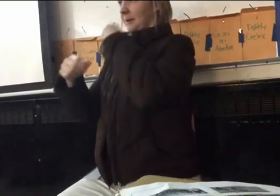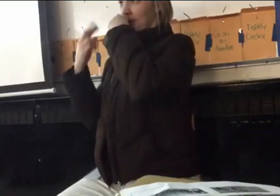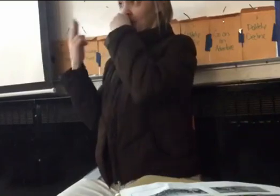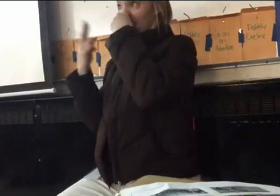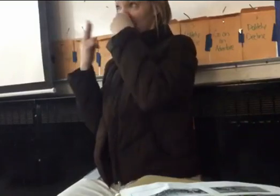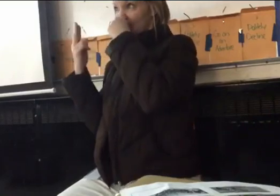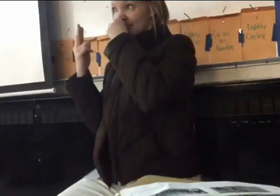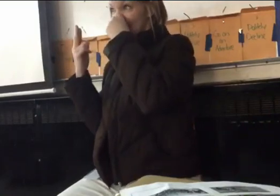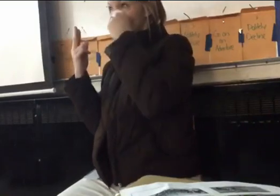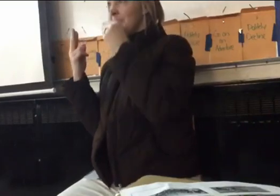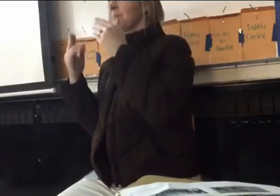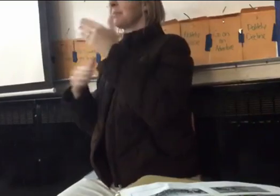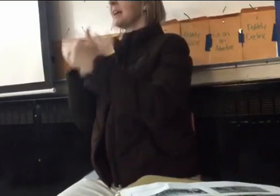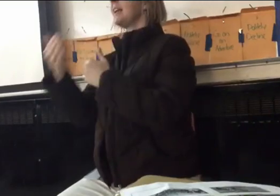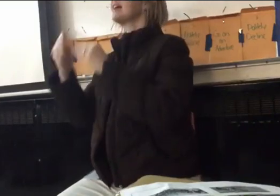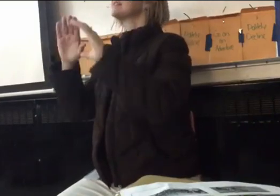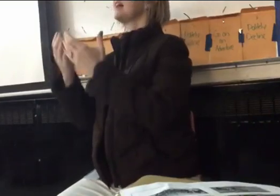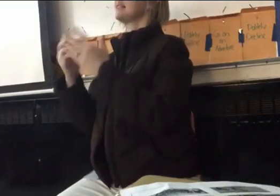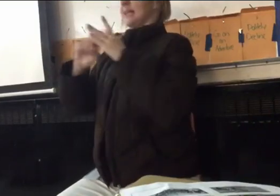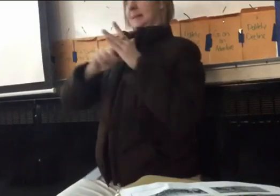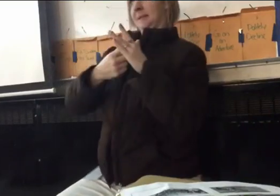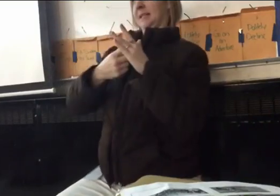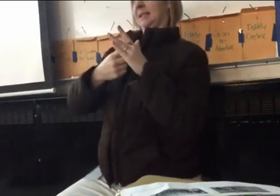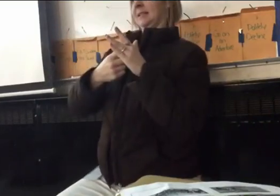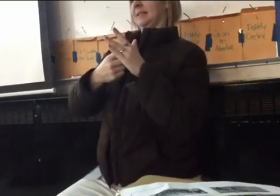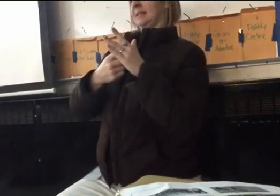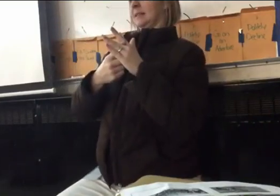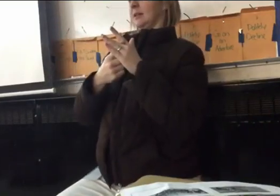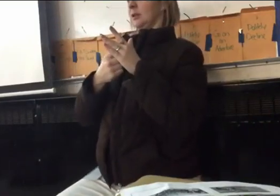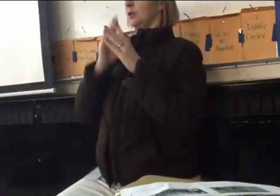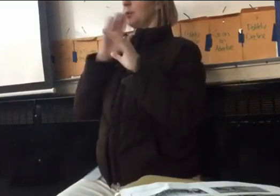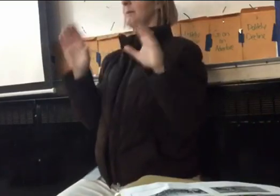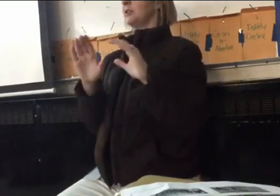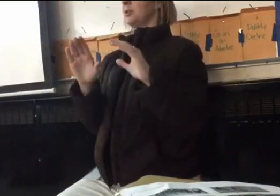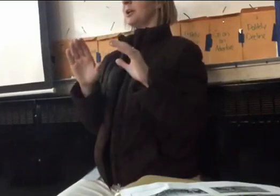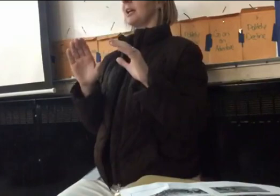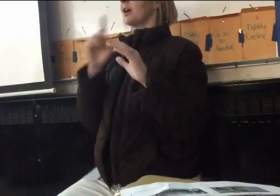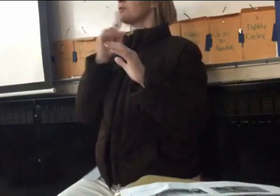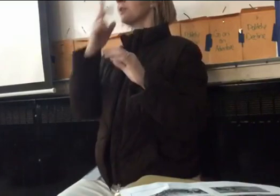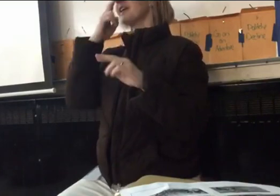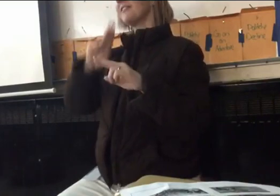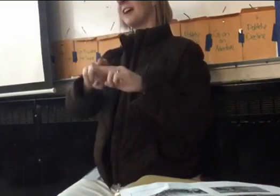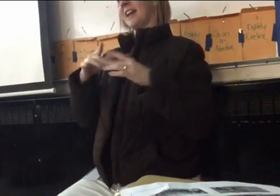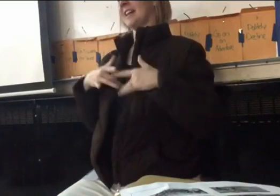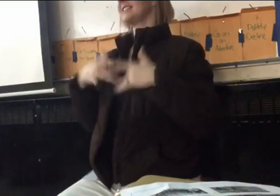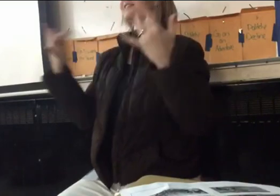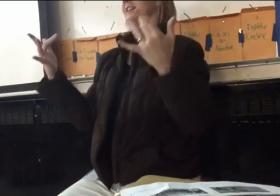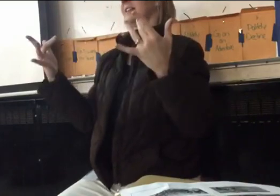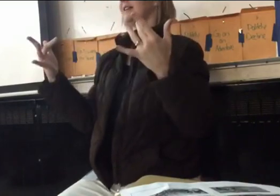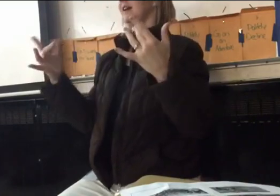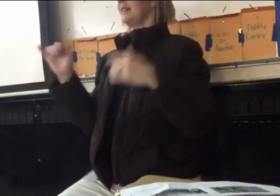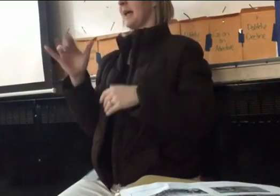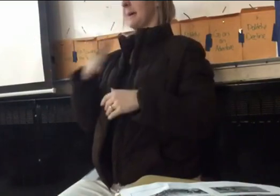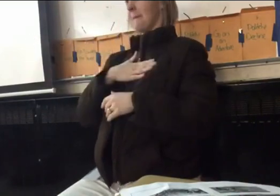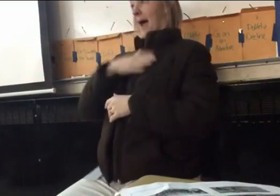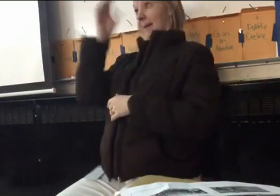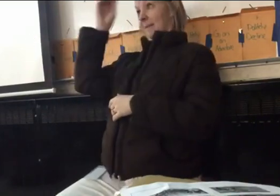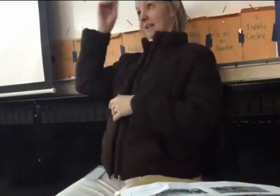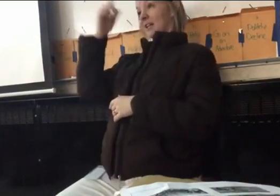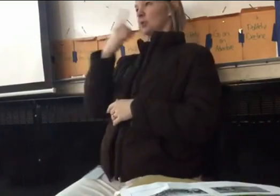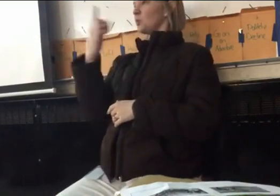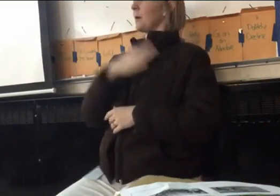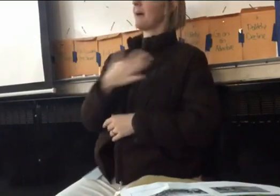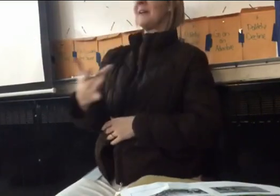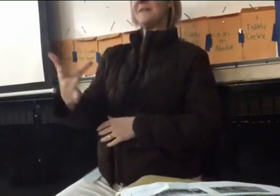reason why. Next class, at the beginning of class, we're going to be doing a really fun activity. Like, in my opinion, one of my